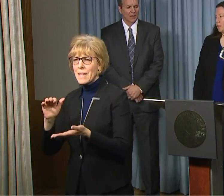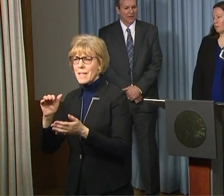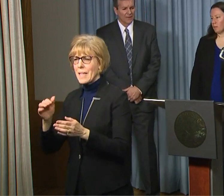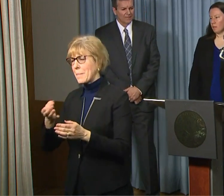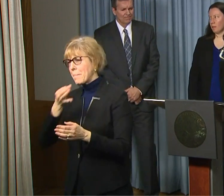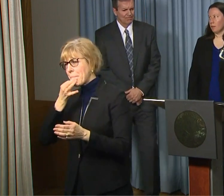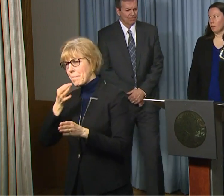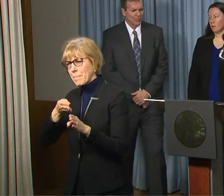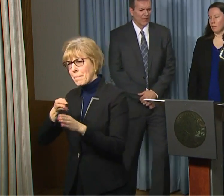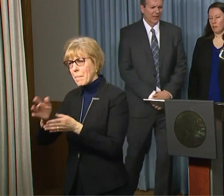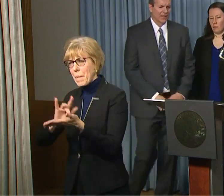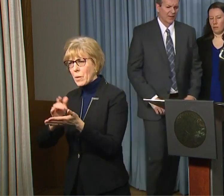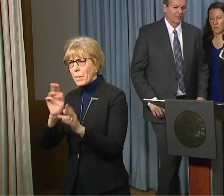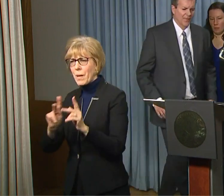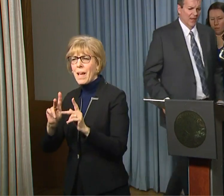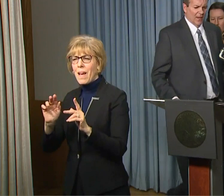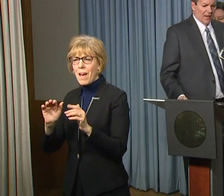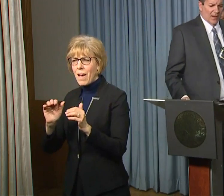I don't know if we know that.